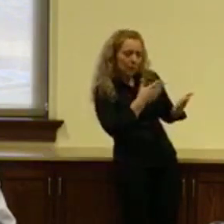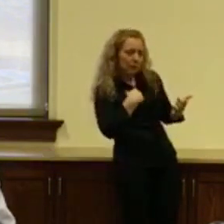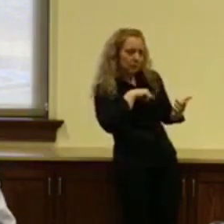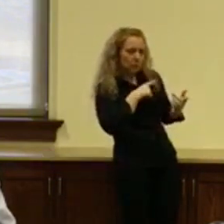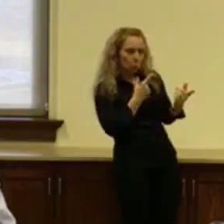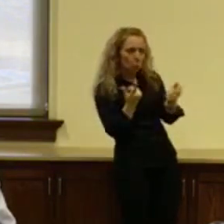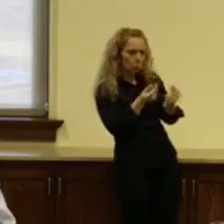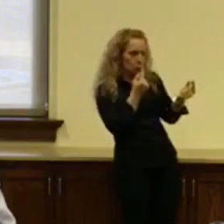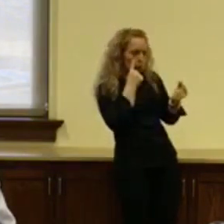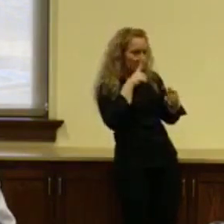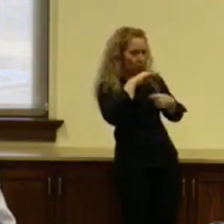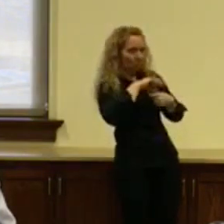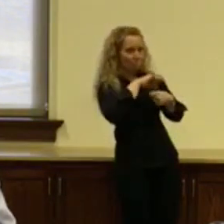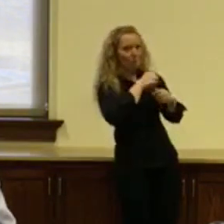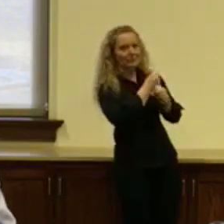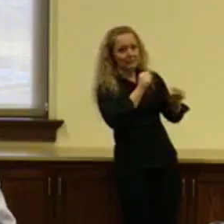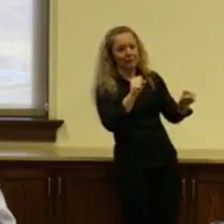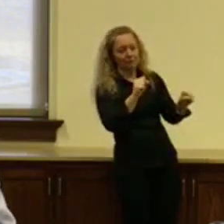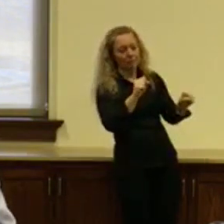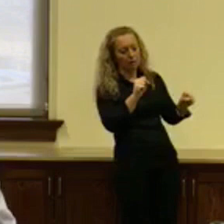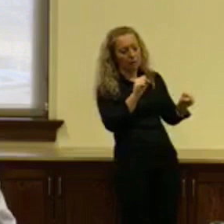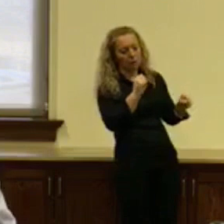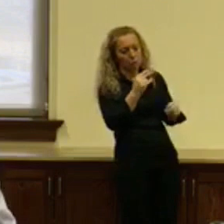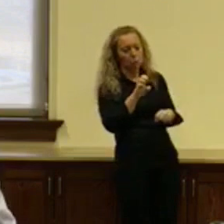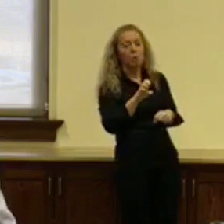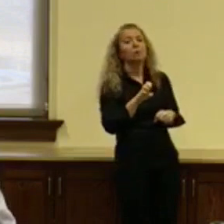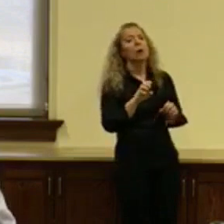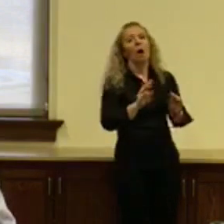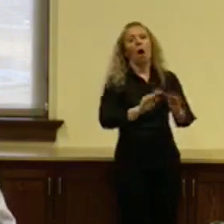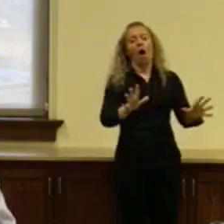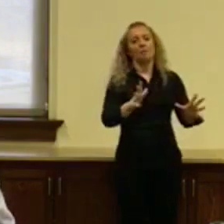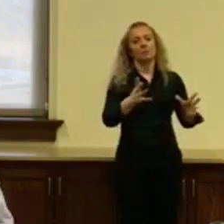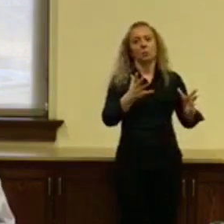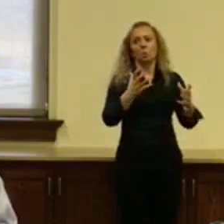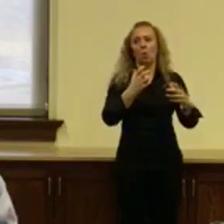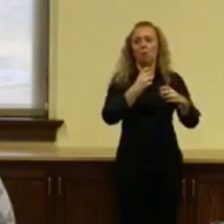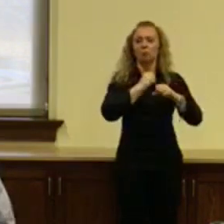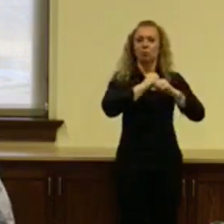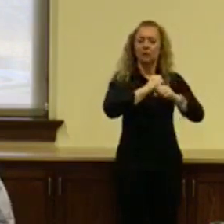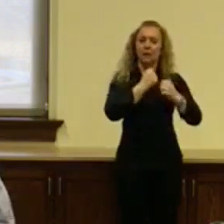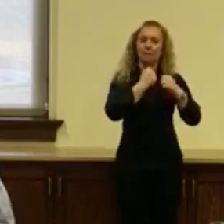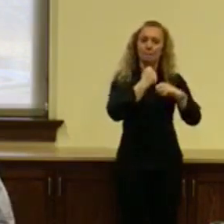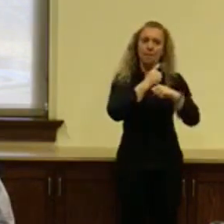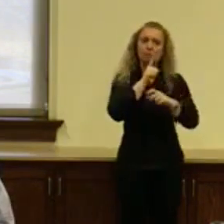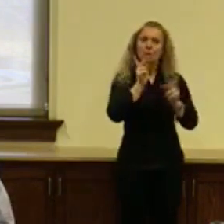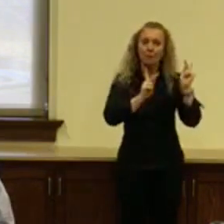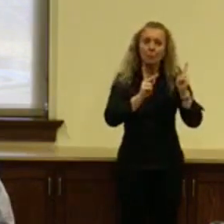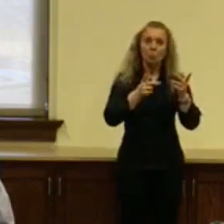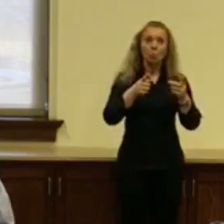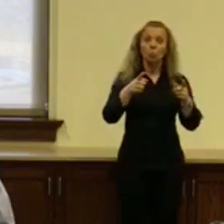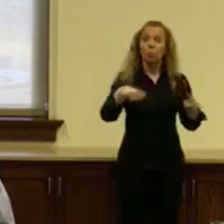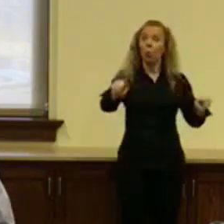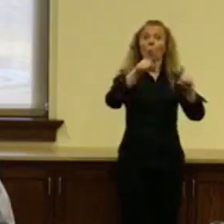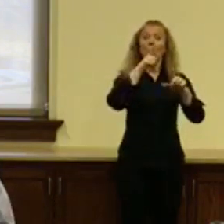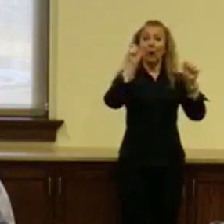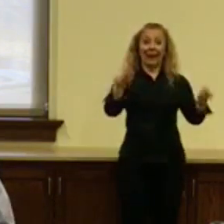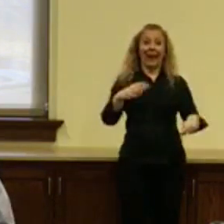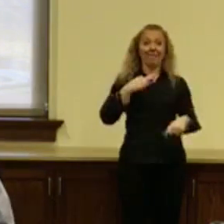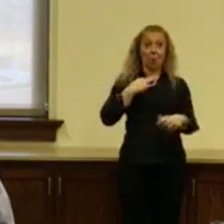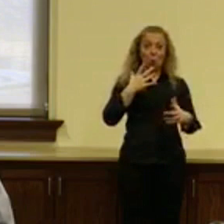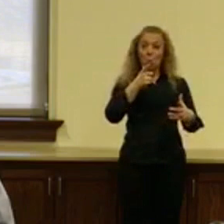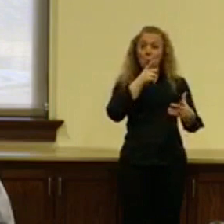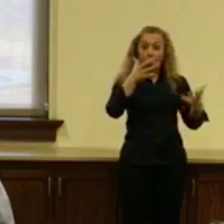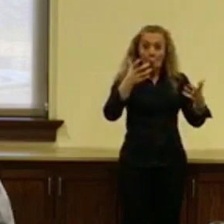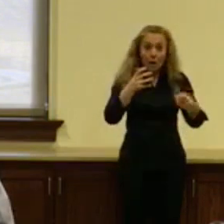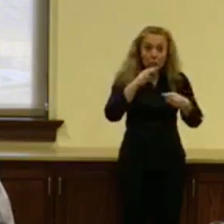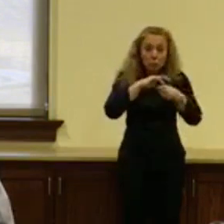that. We obviously want to make sure that we protect our democracy, so to allow everybody who's eligible to vote and wants to vote